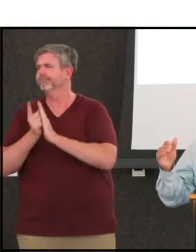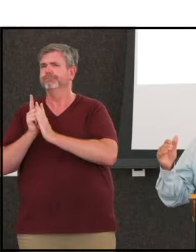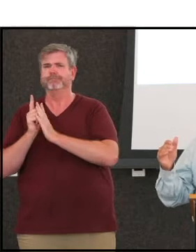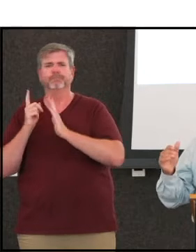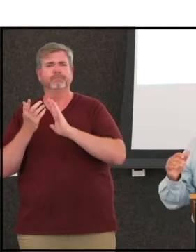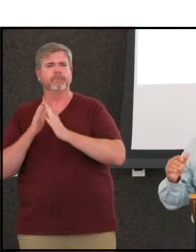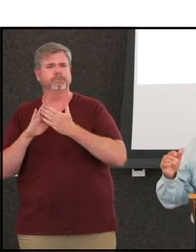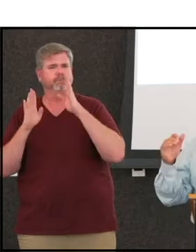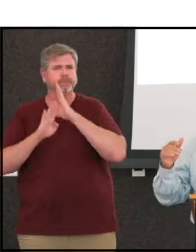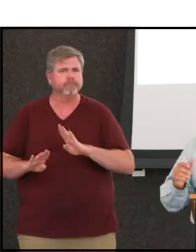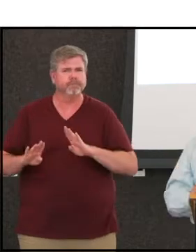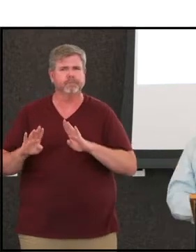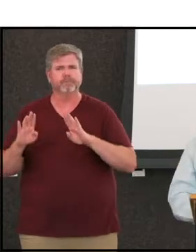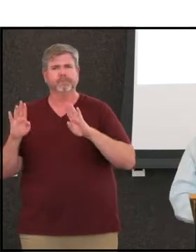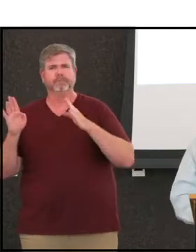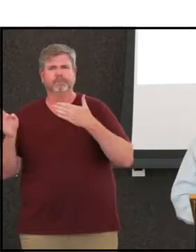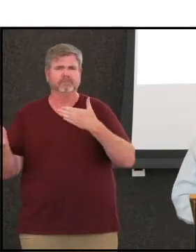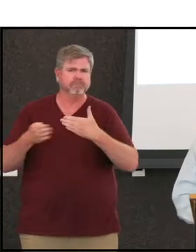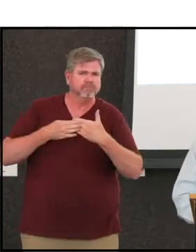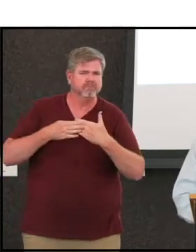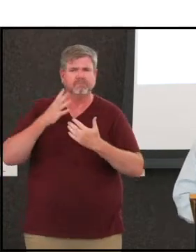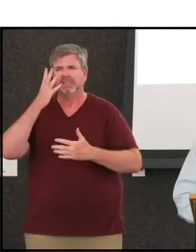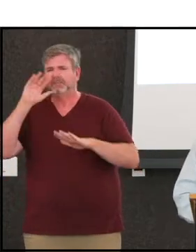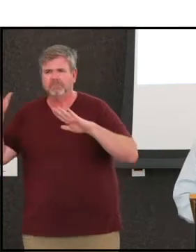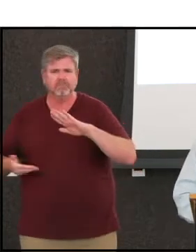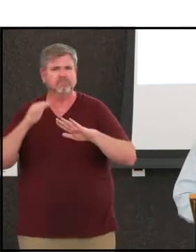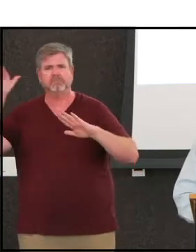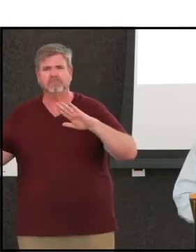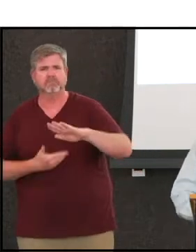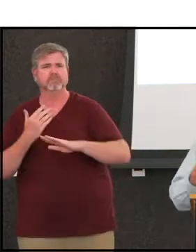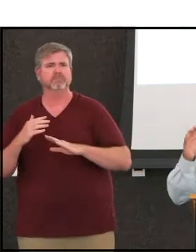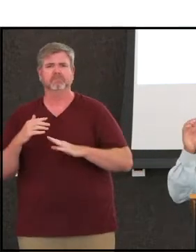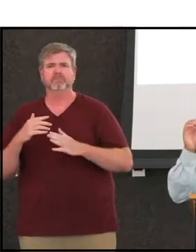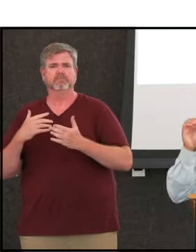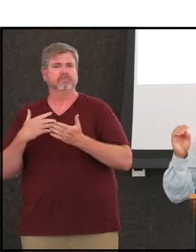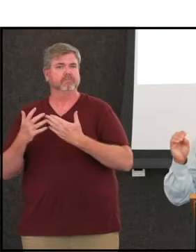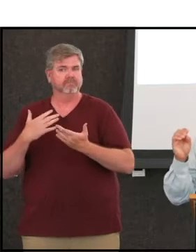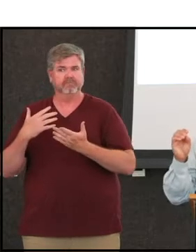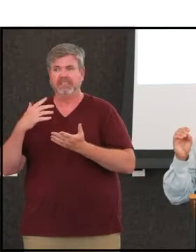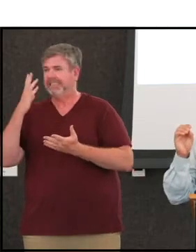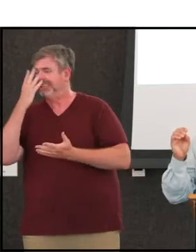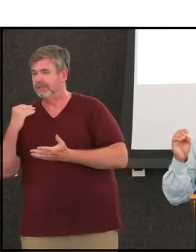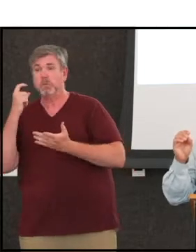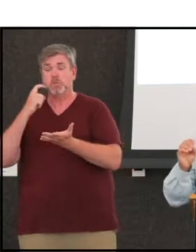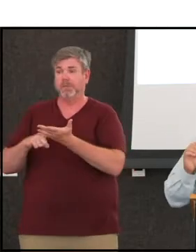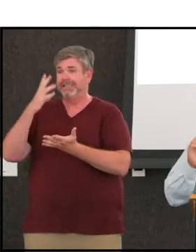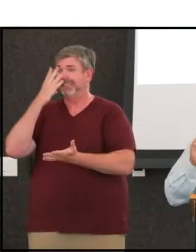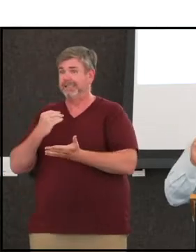very important. It's a sudden change in sleep. So I want you to focus on that,